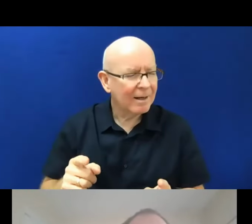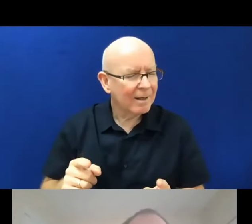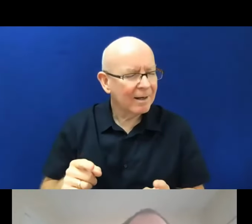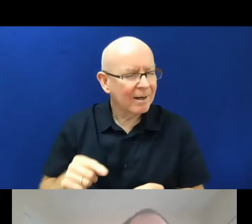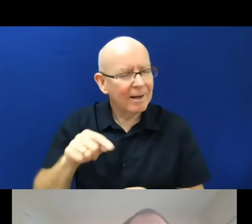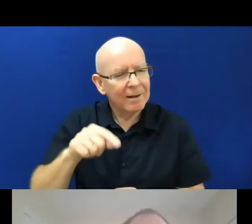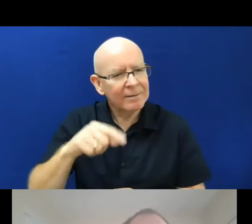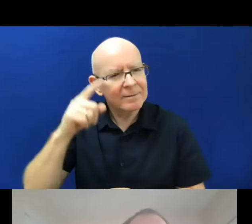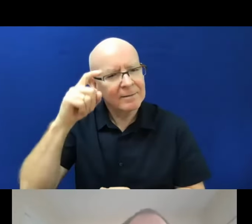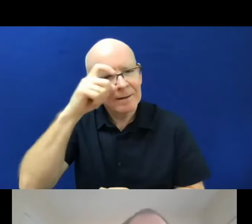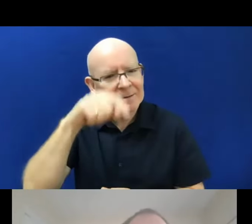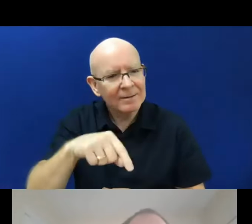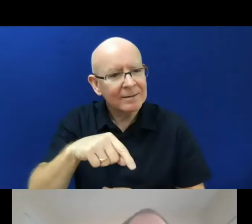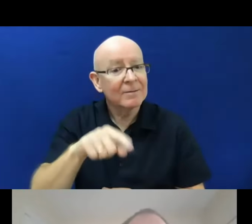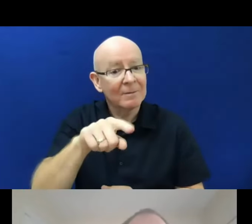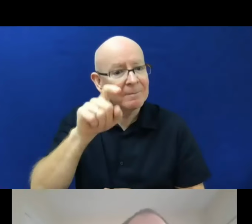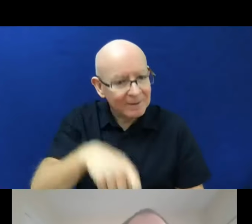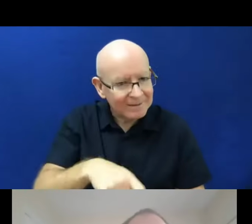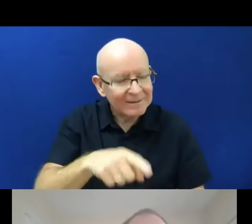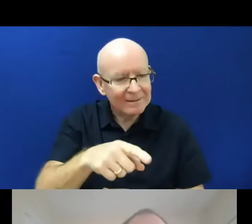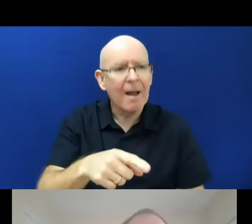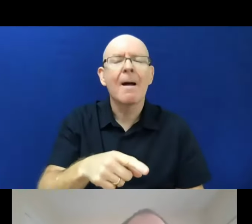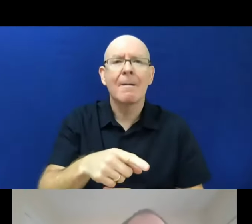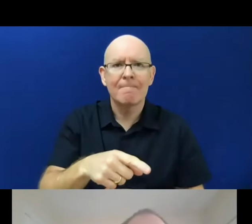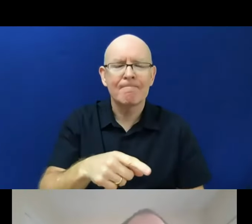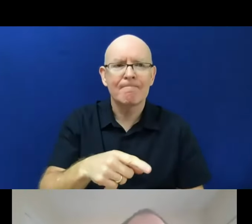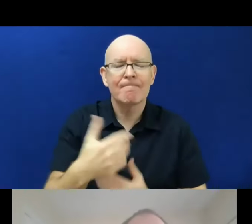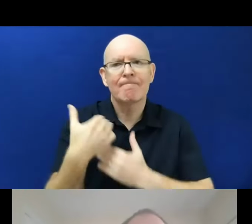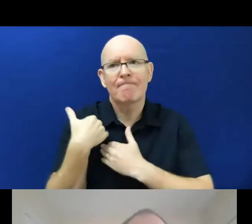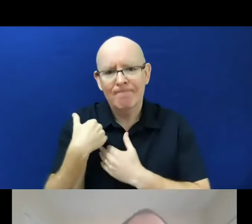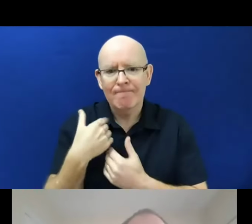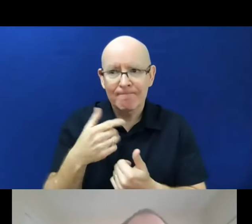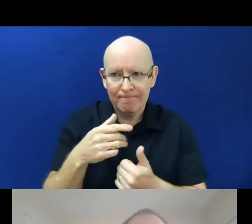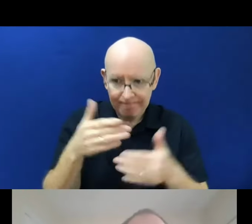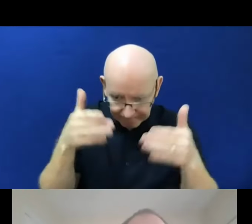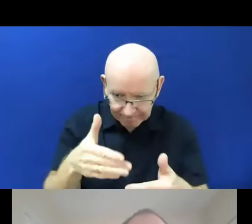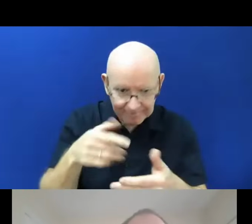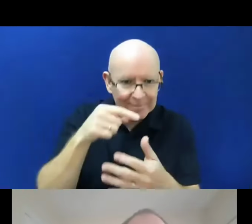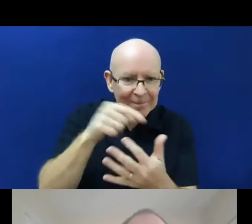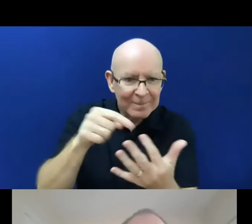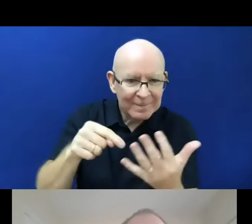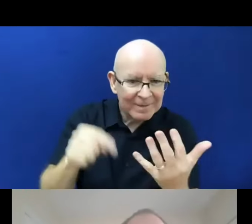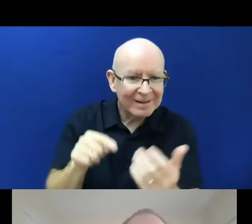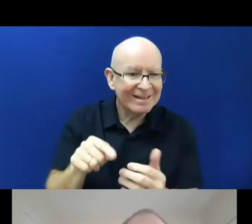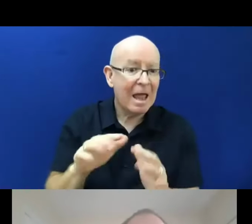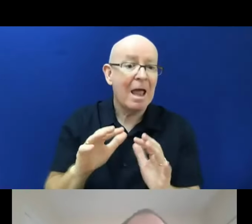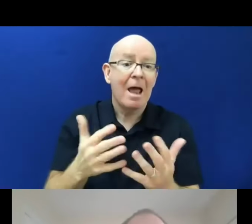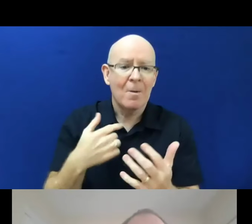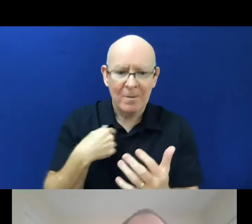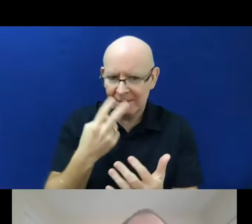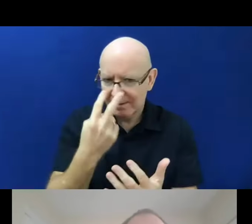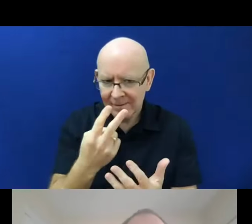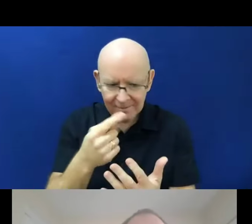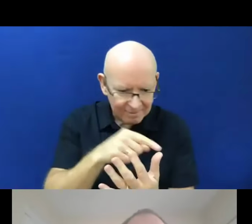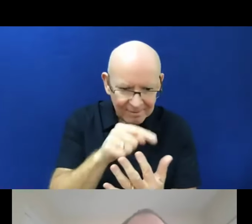provide any services which are meaningful. And that's the key problem with most of the data. The data today are at best